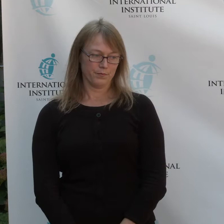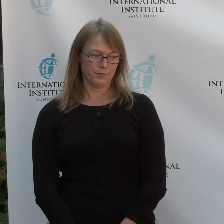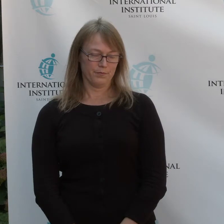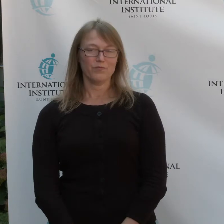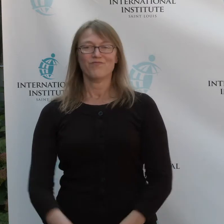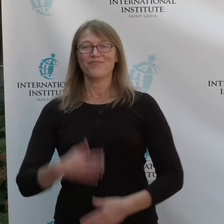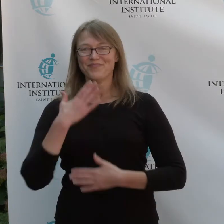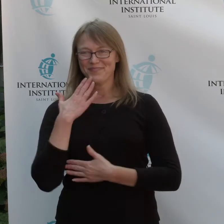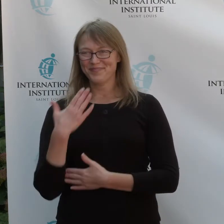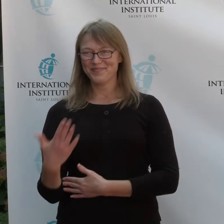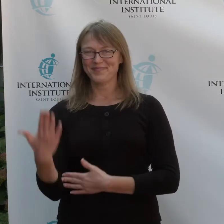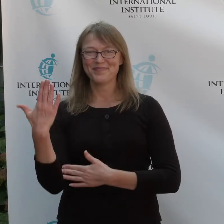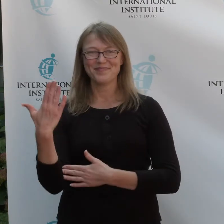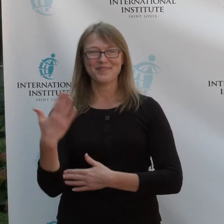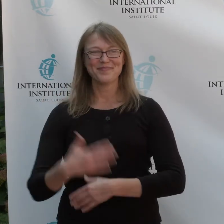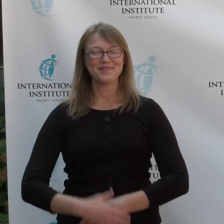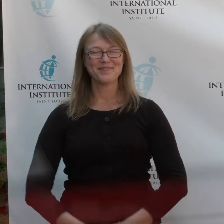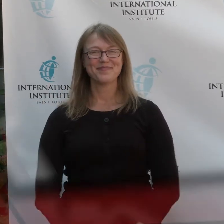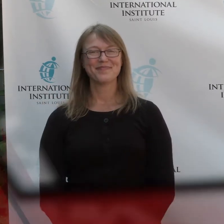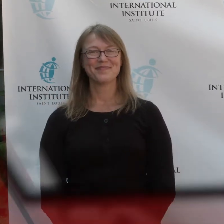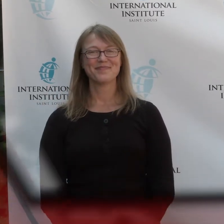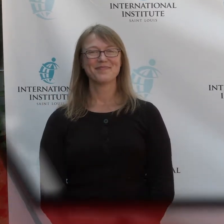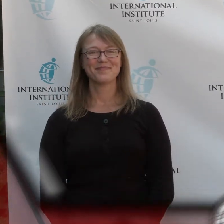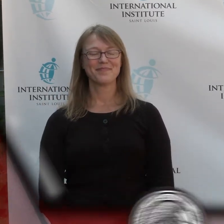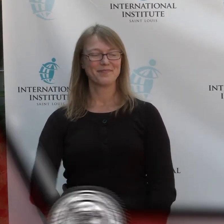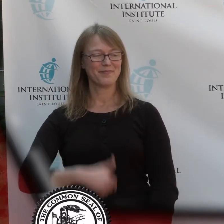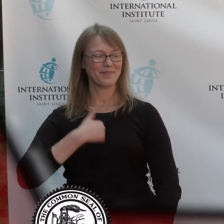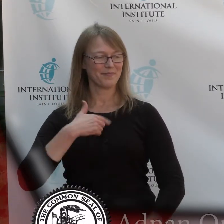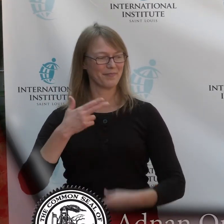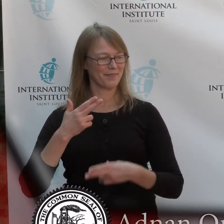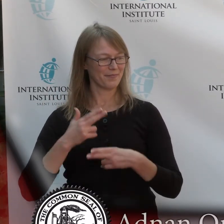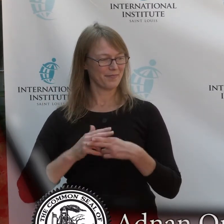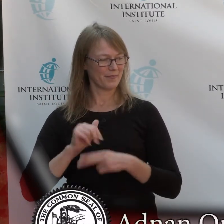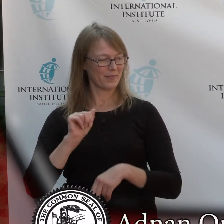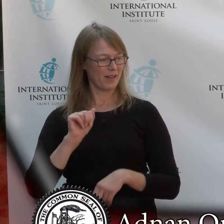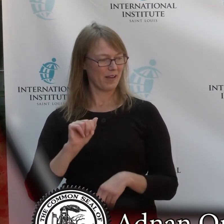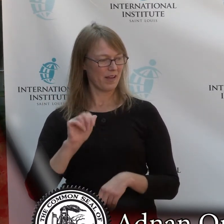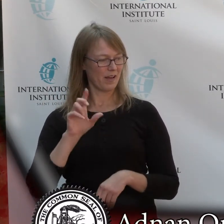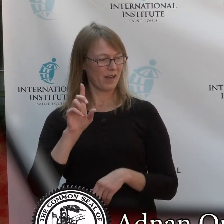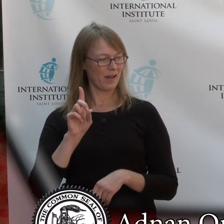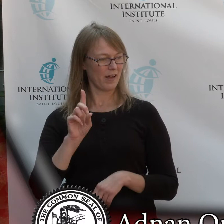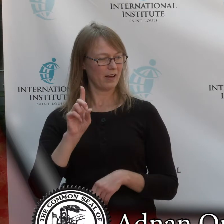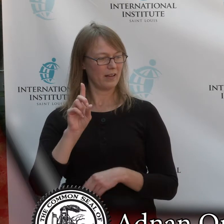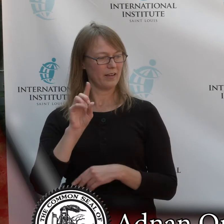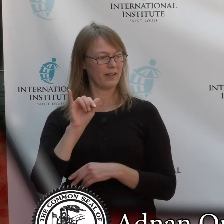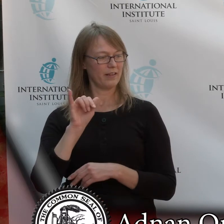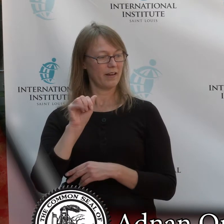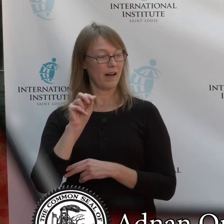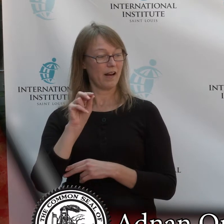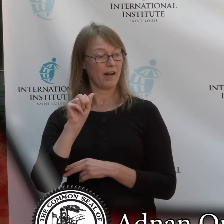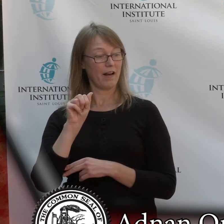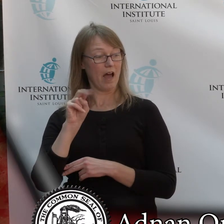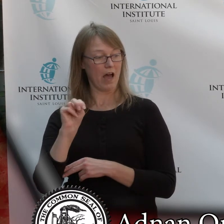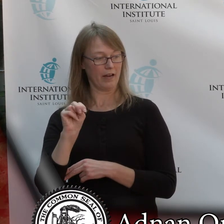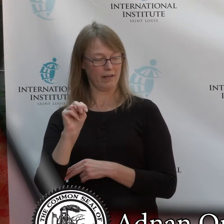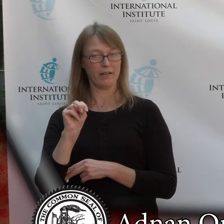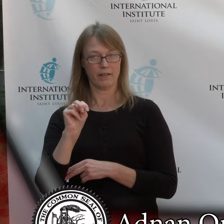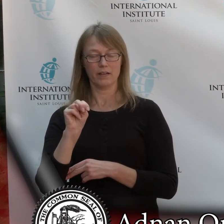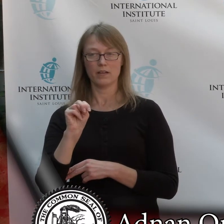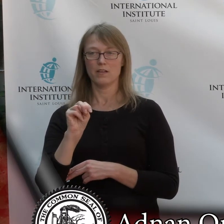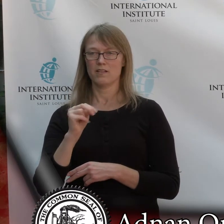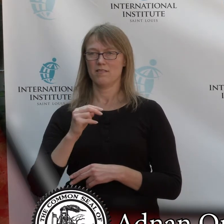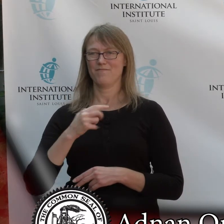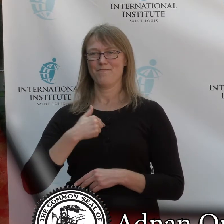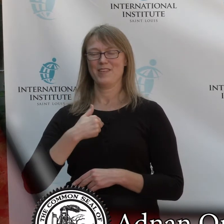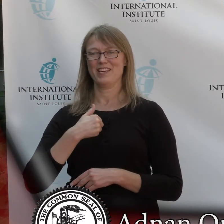Good morning. My name is Adnan Mirgic. I was a refugee, and this is my story. I came to the United States